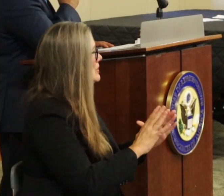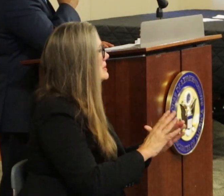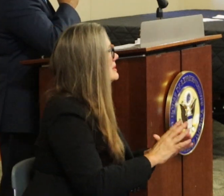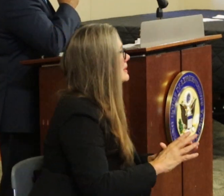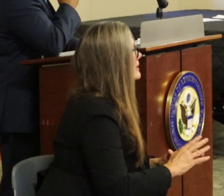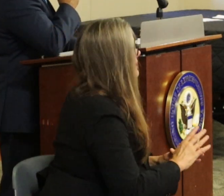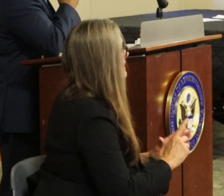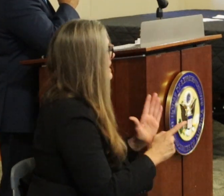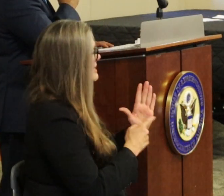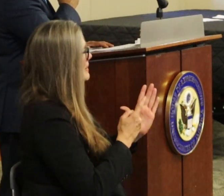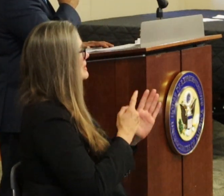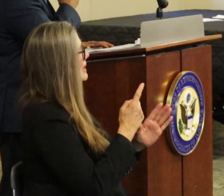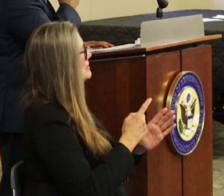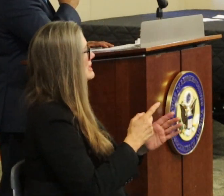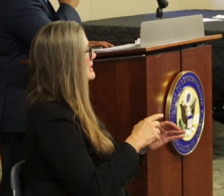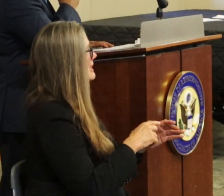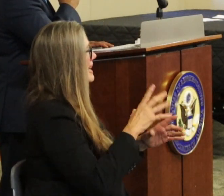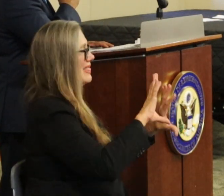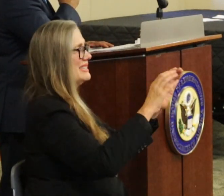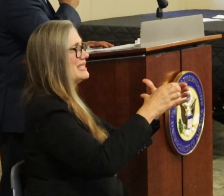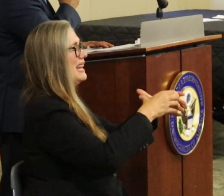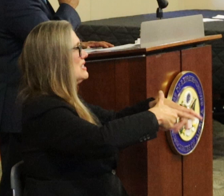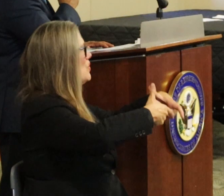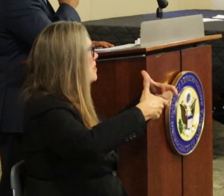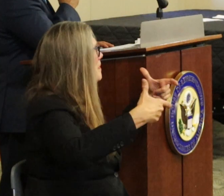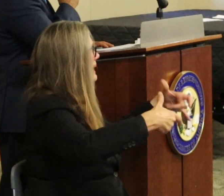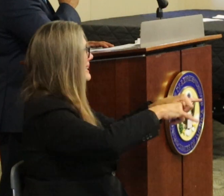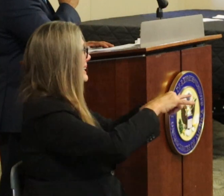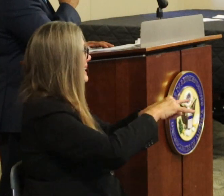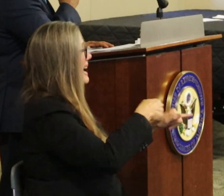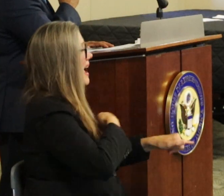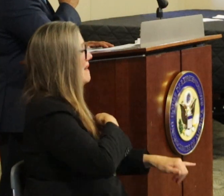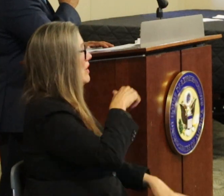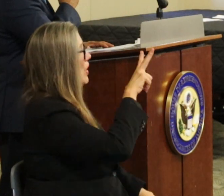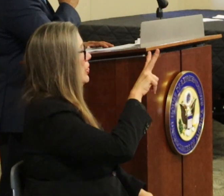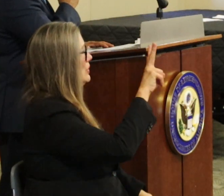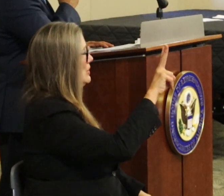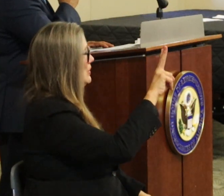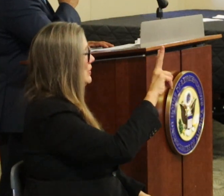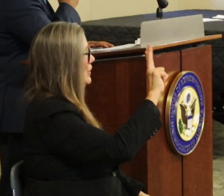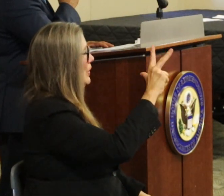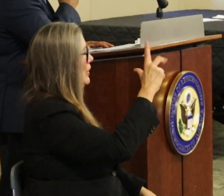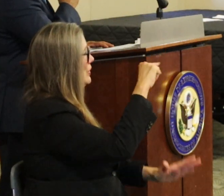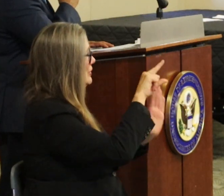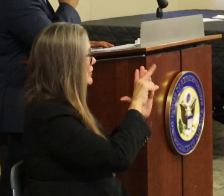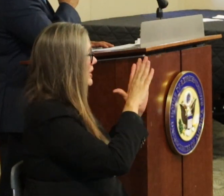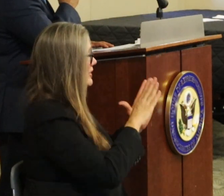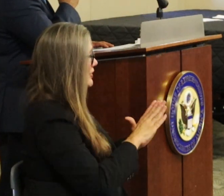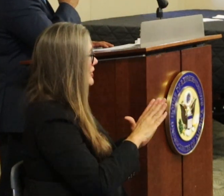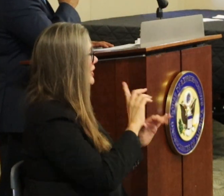of the problem is the size of these classes. I have 32 third graders.